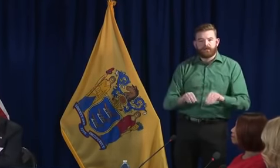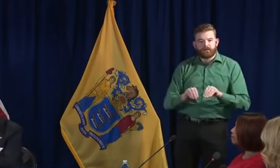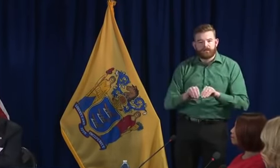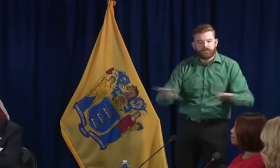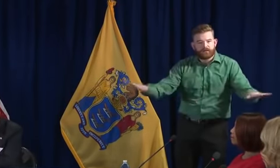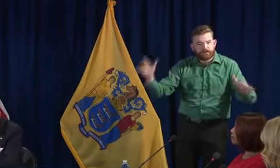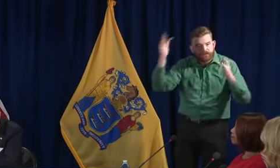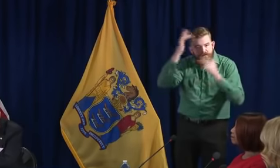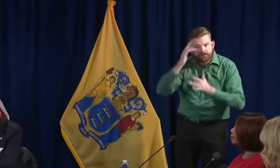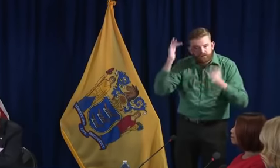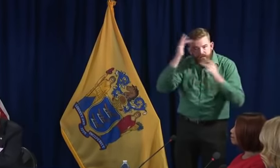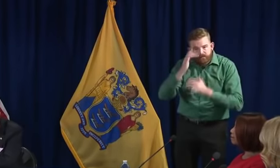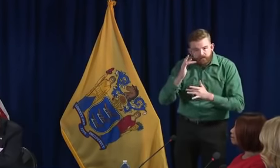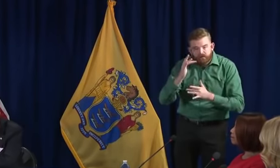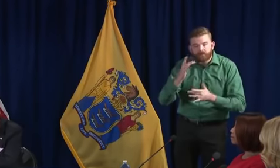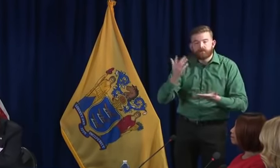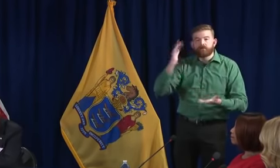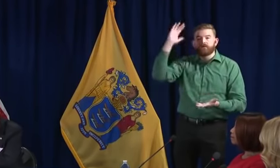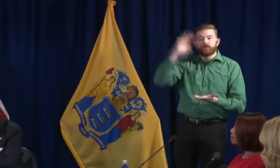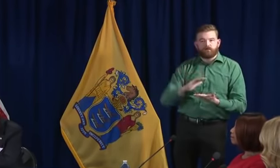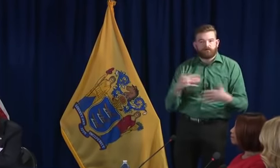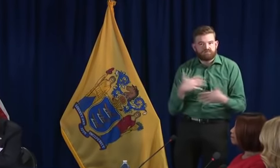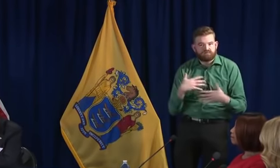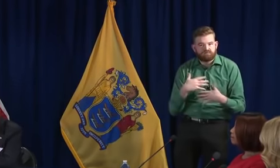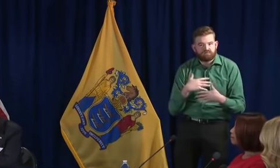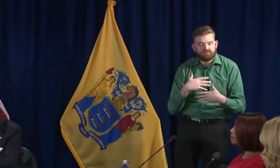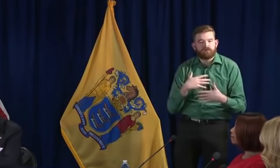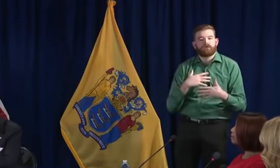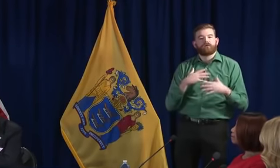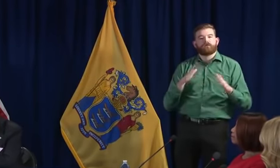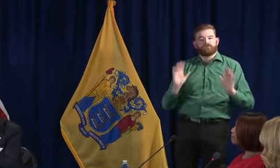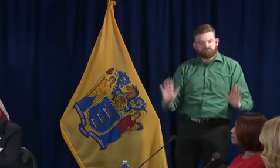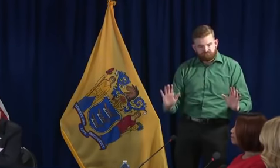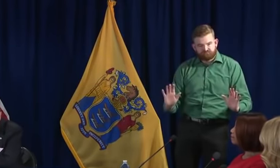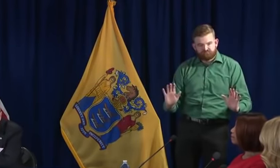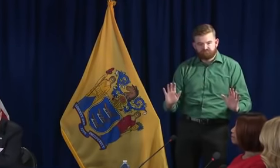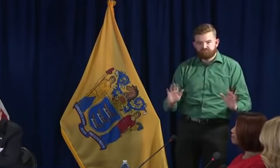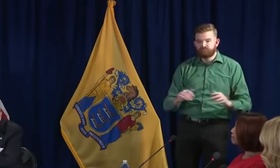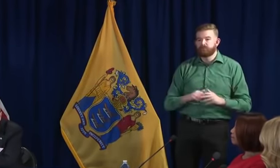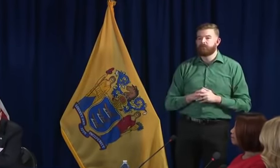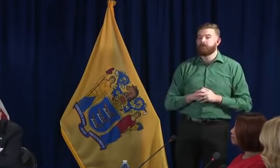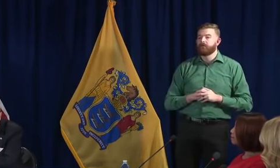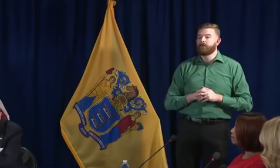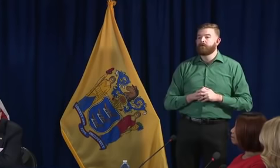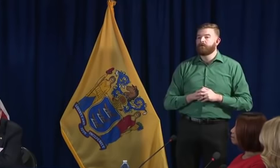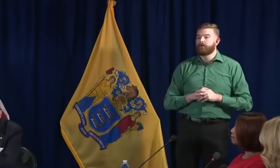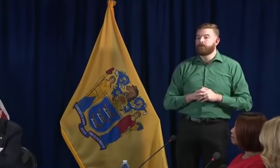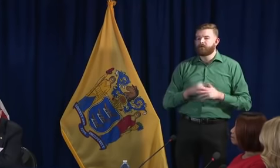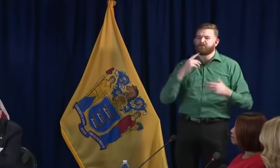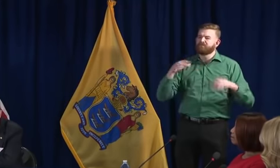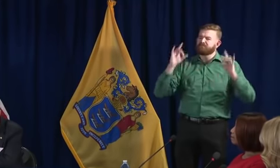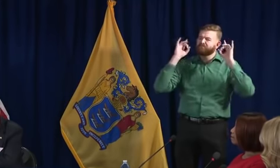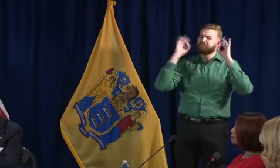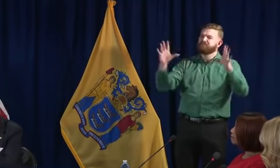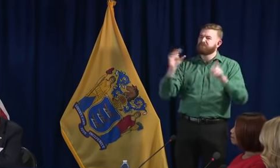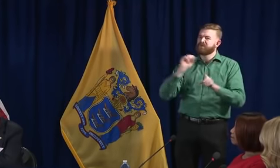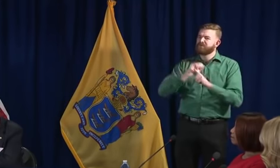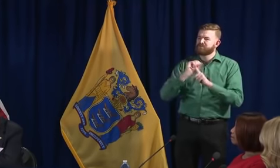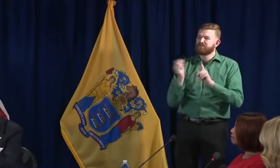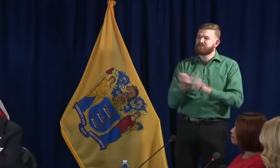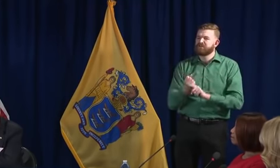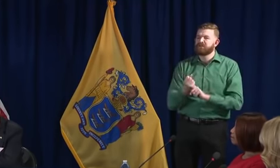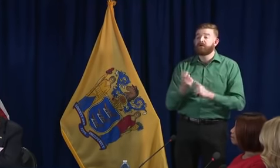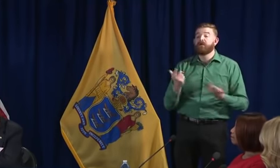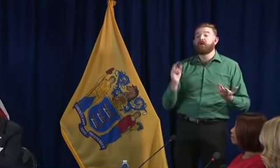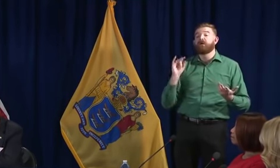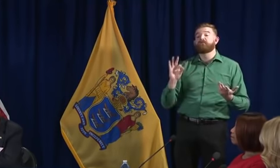are extraordinary circumstances, and we cannot continue either with the concept of business as usual